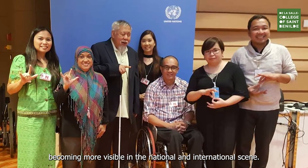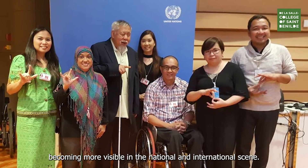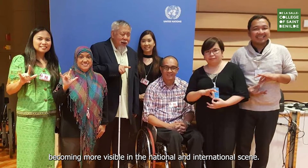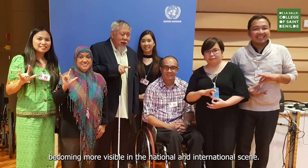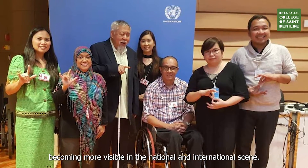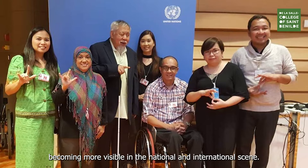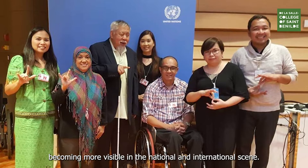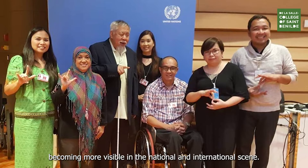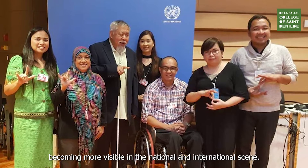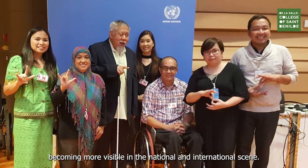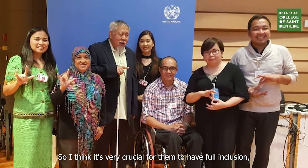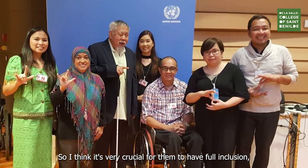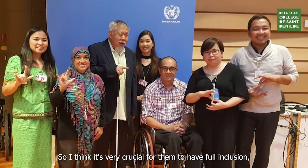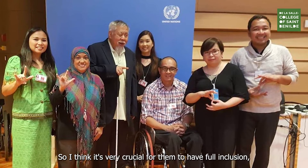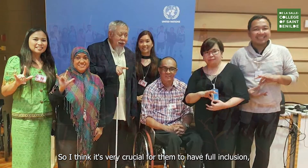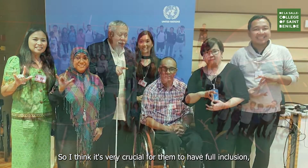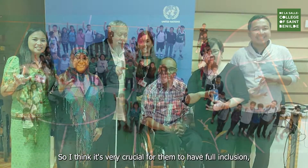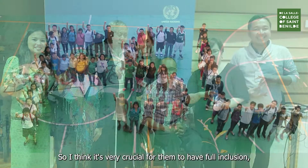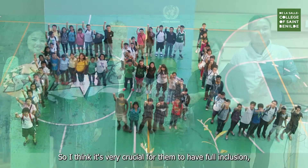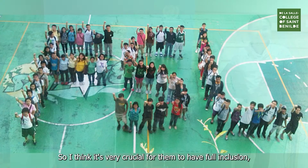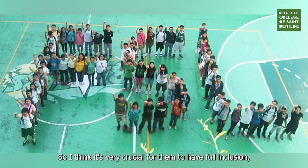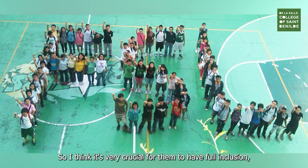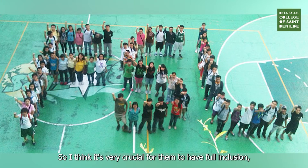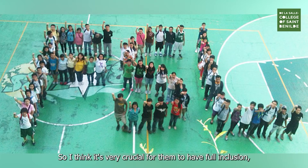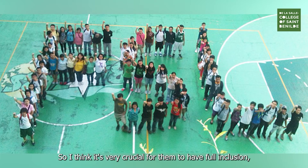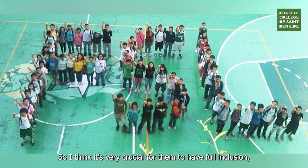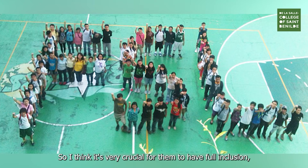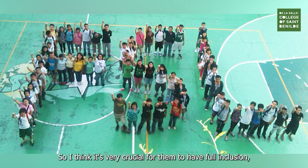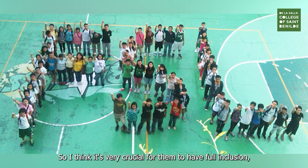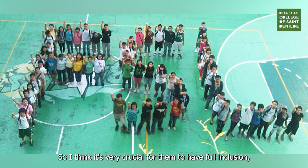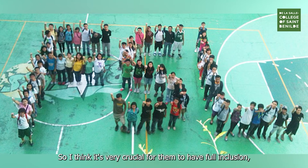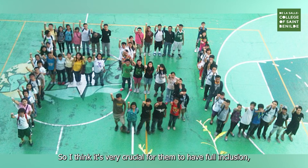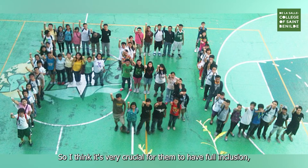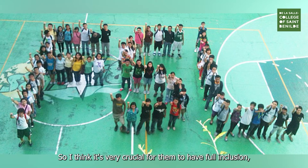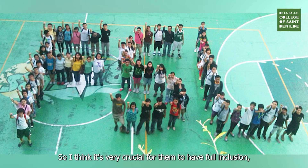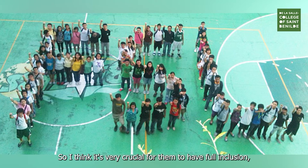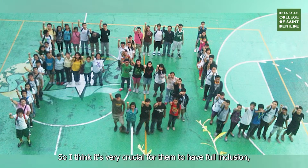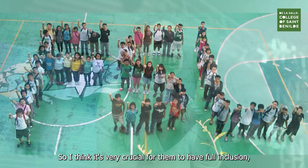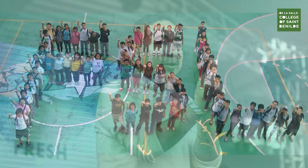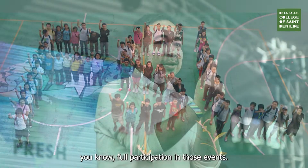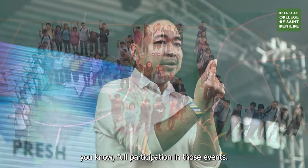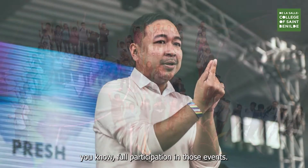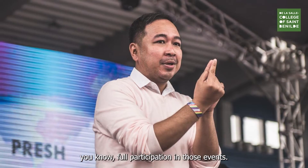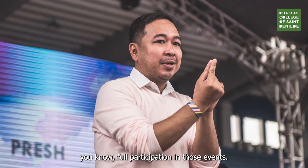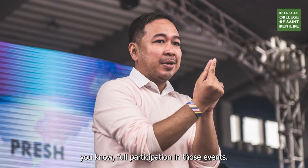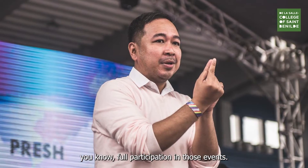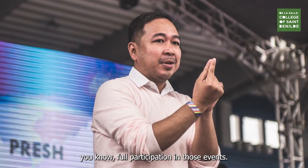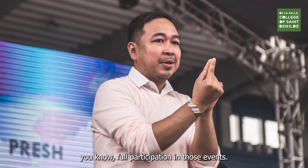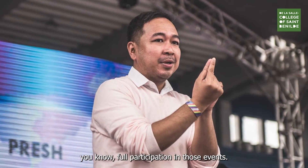and international scene. So I think it's very crucial for them to have full inclusion,